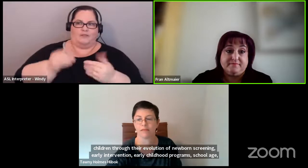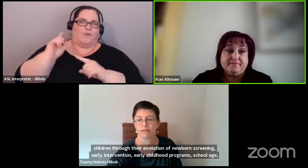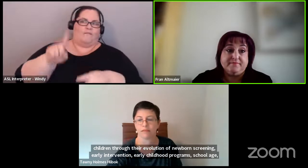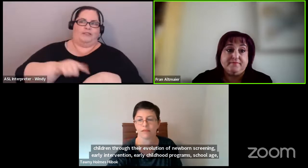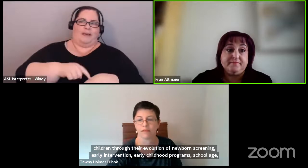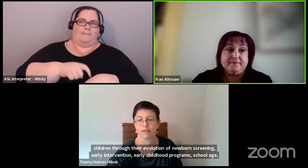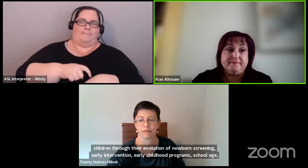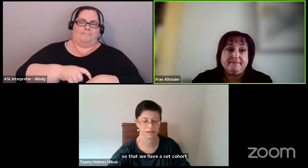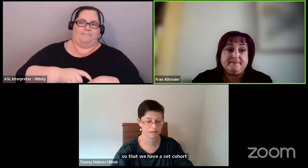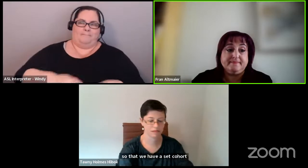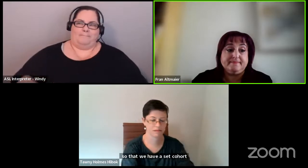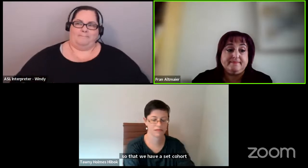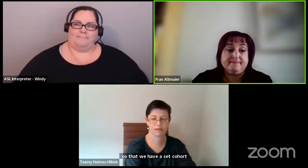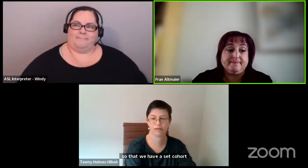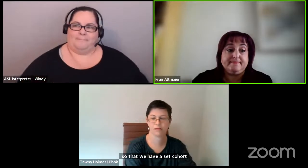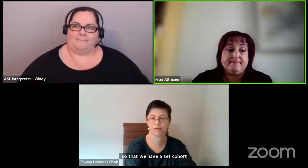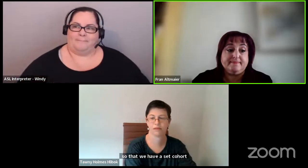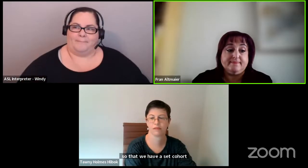time.